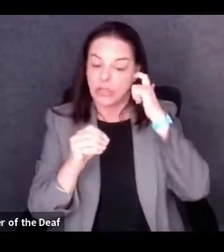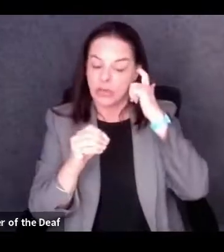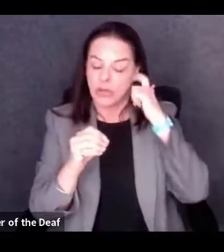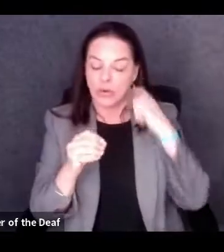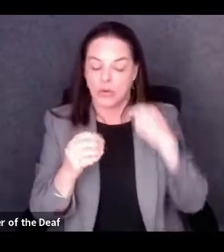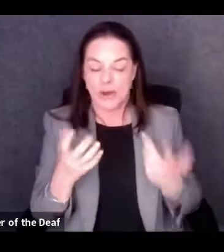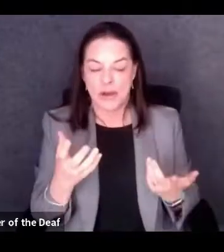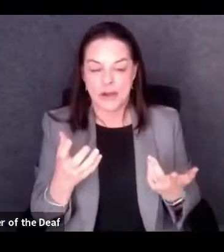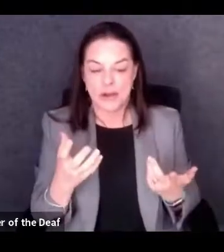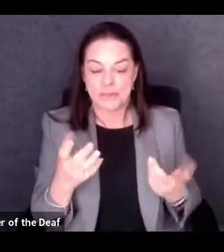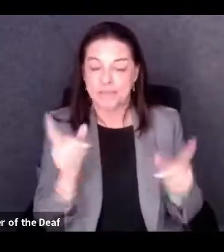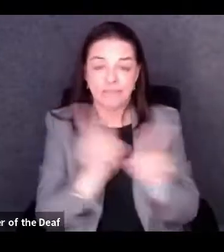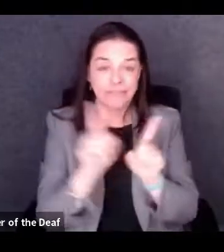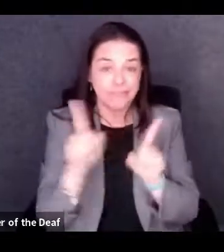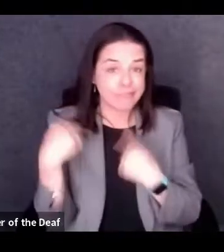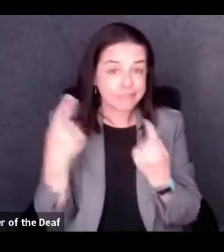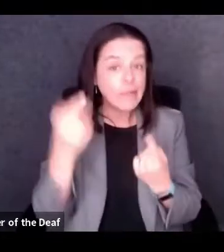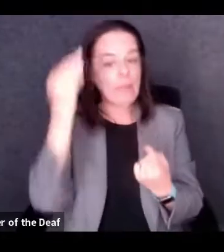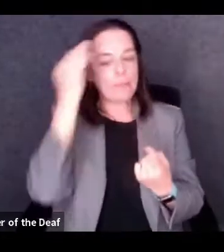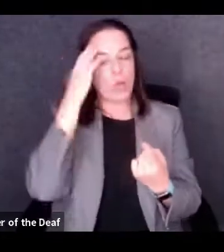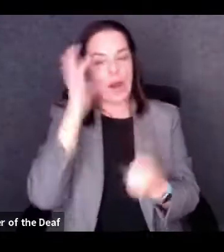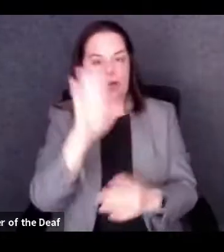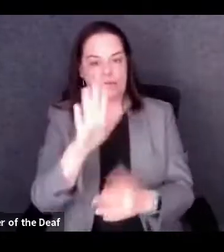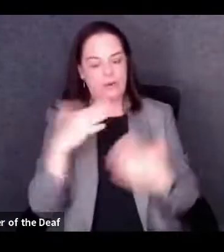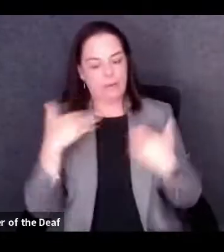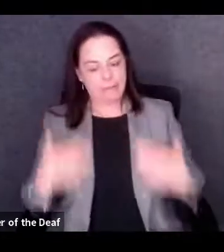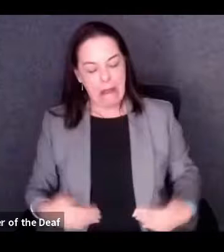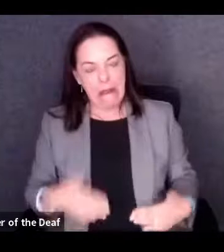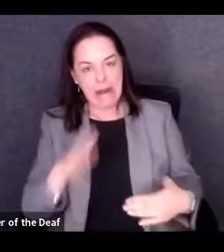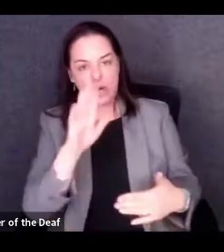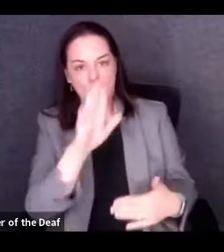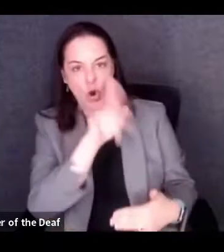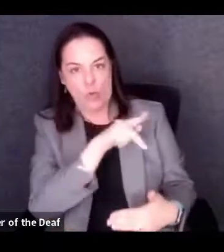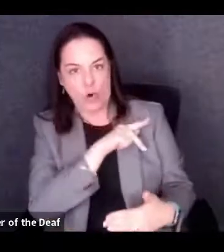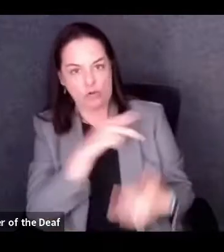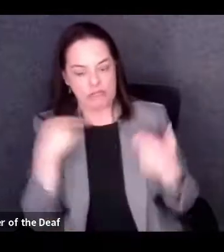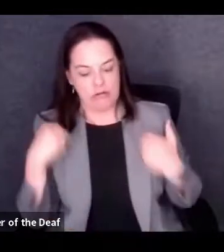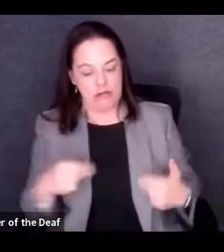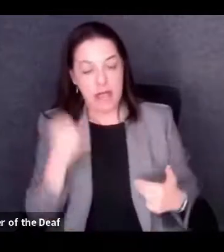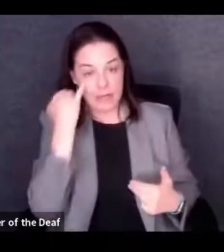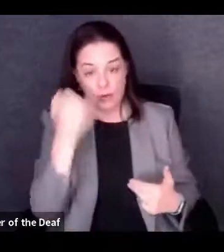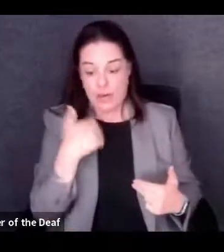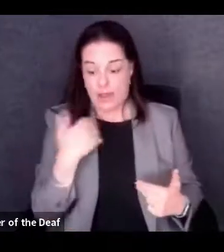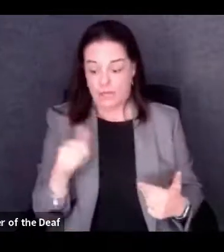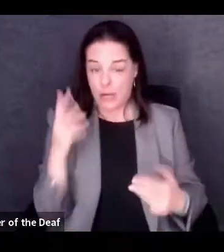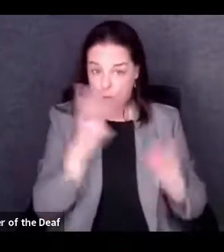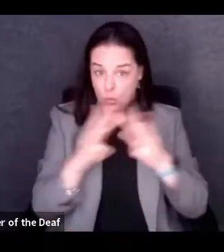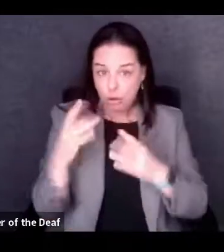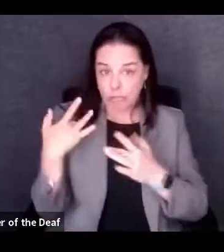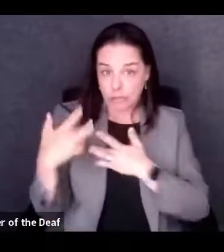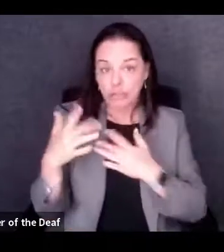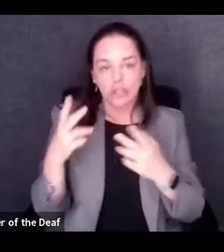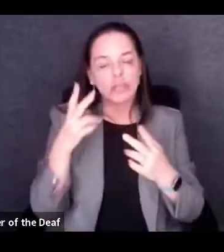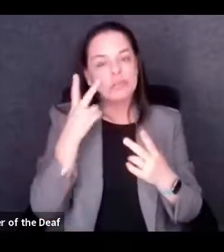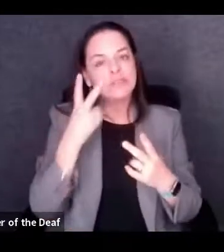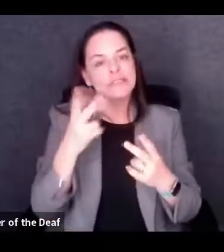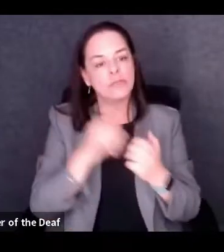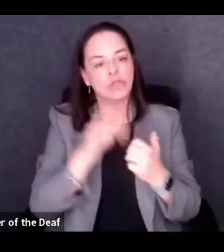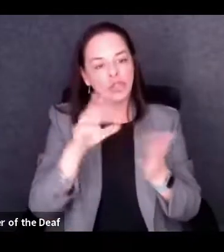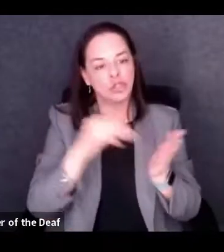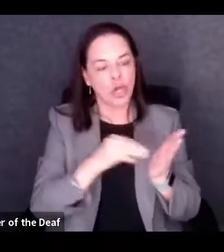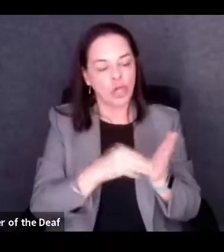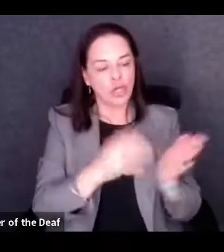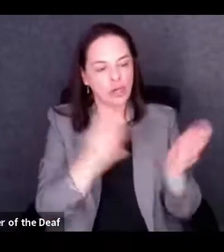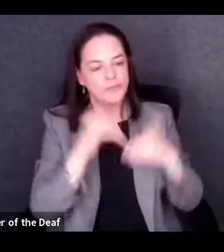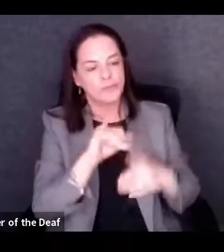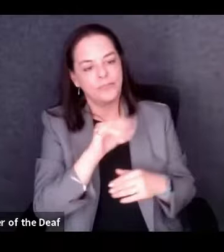just, you know, as always, be aware of your personal health and what your body's telling you. And if you have concerns, visit your doctor. Another